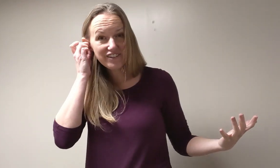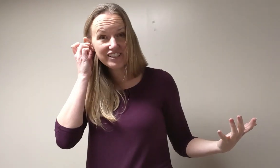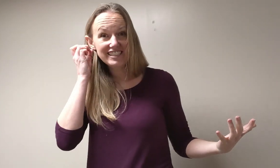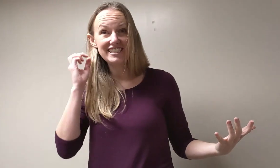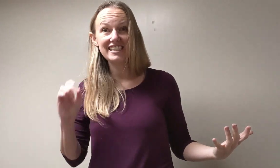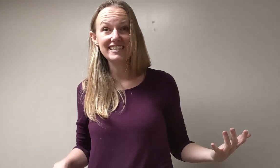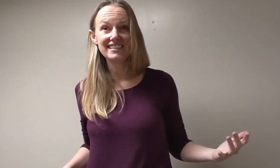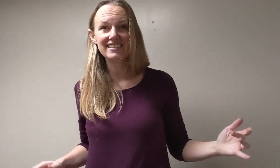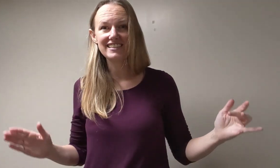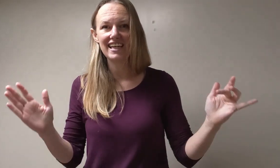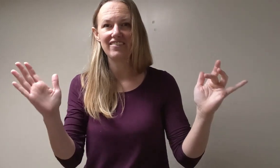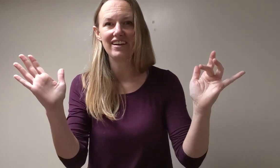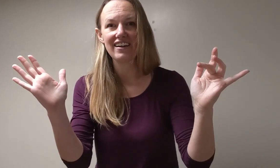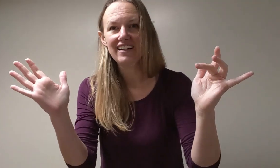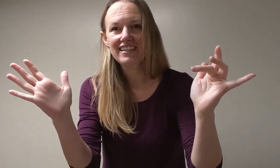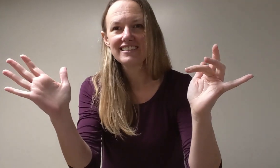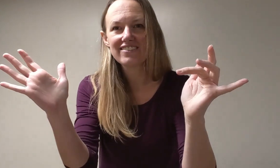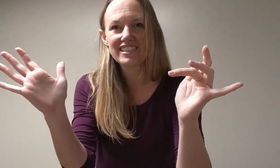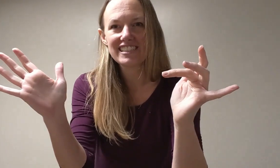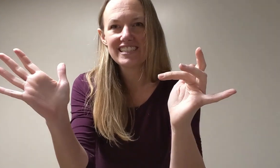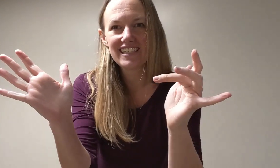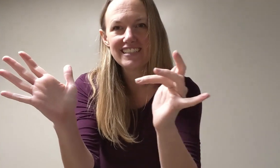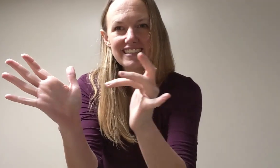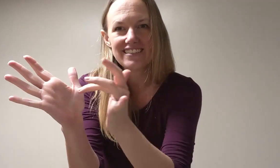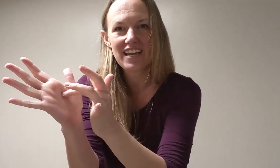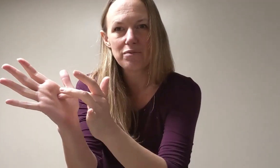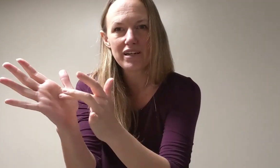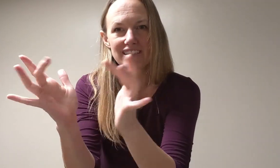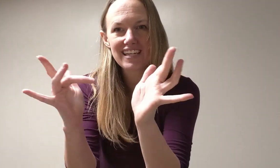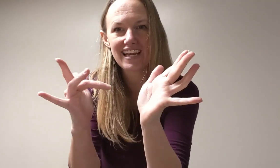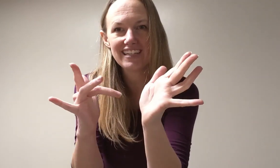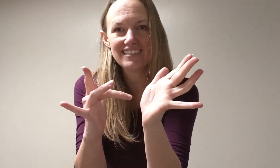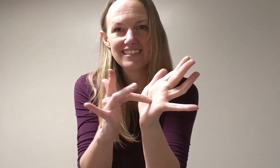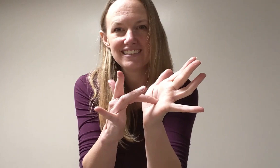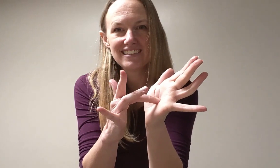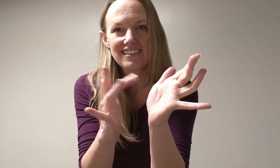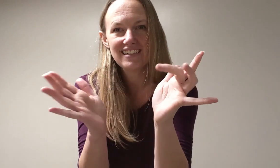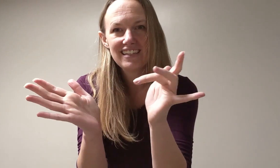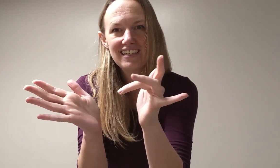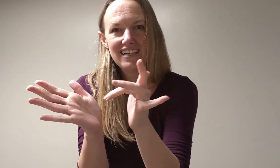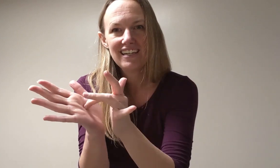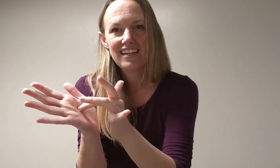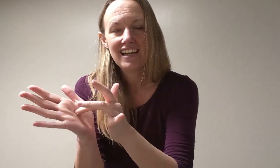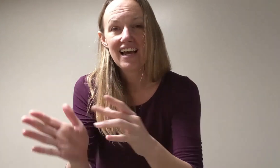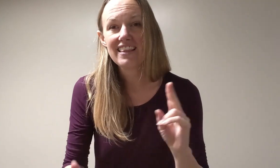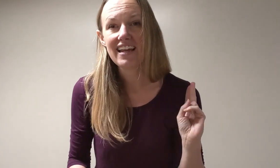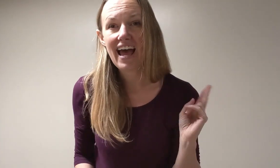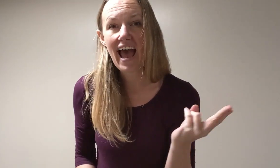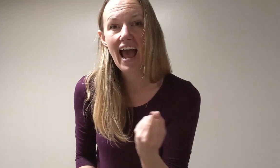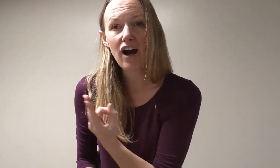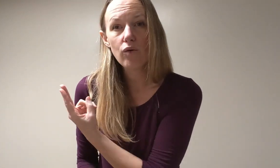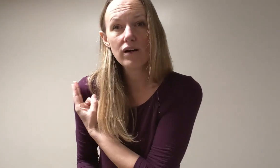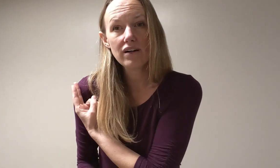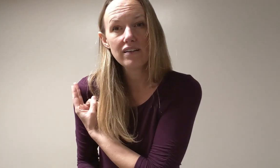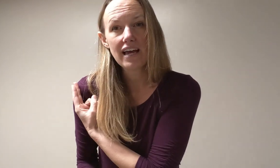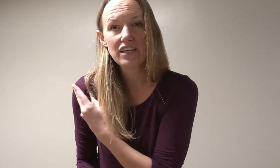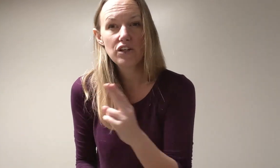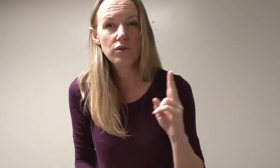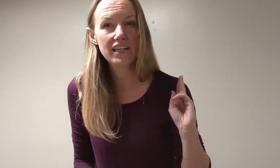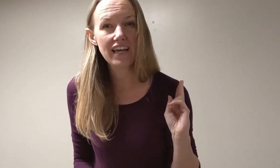verse, Jesus our Savior. So for Jesus, your nail-pierced hands. And then our, that U again